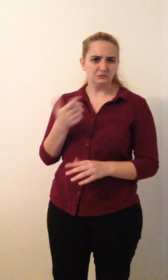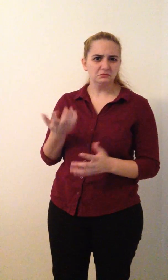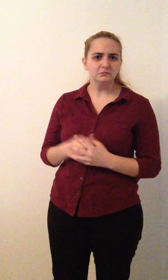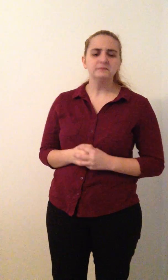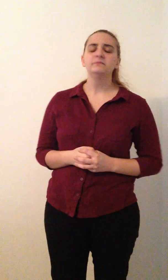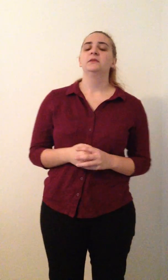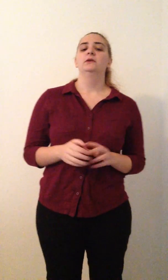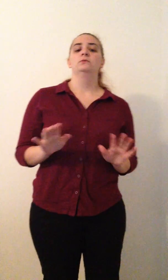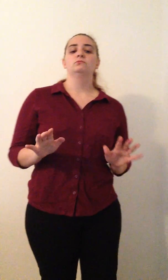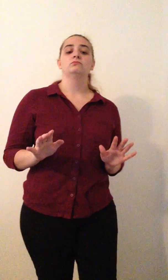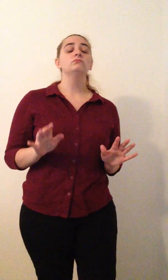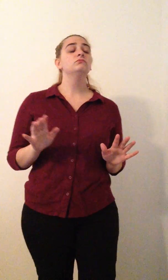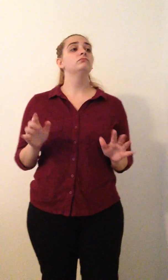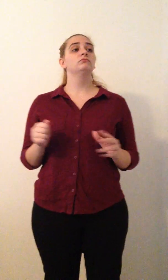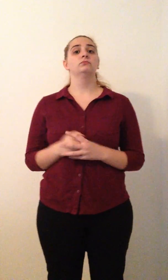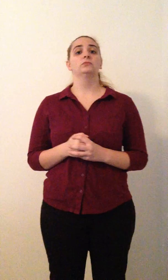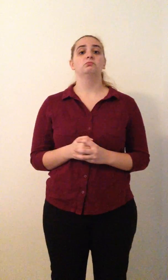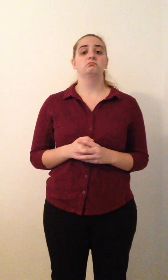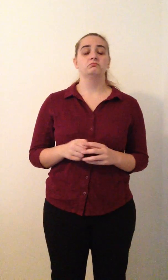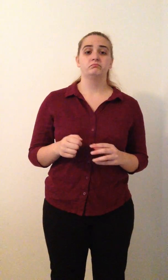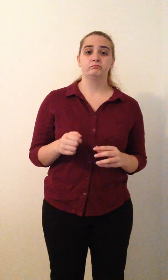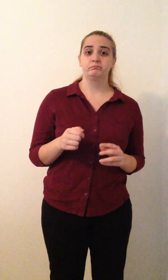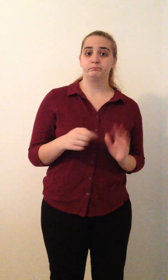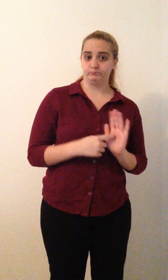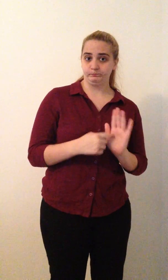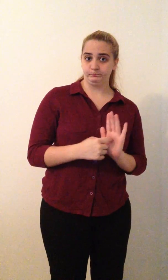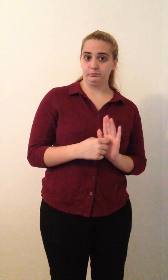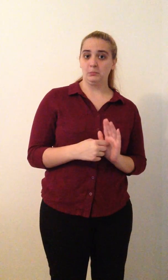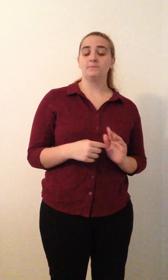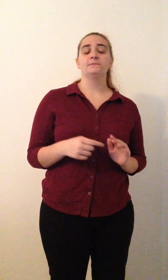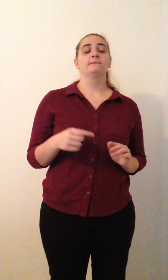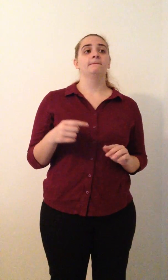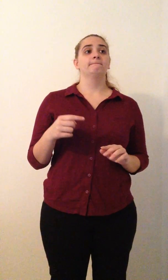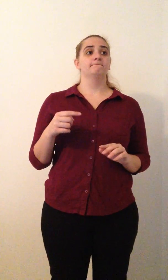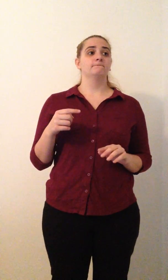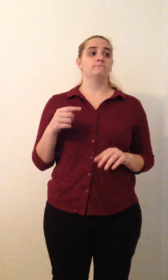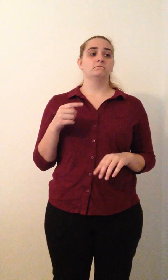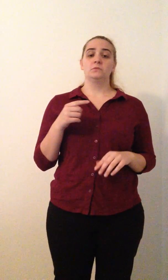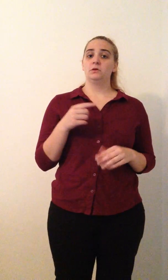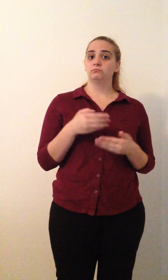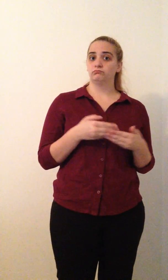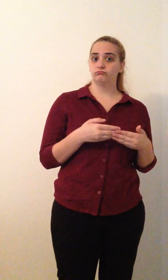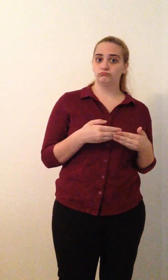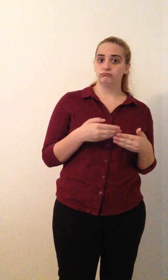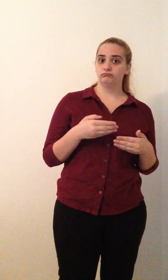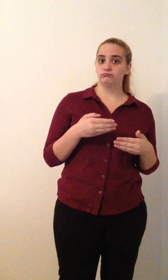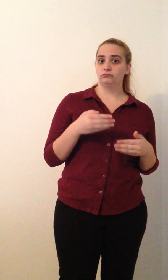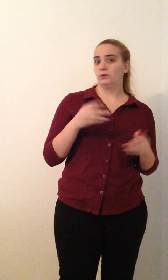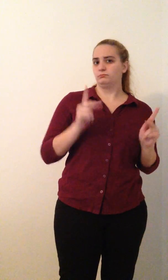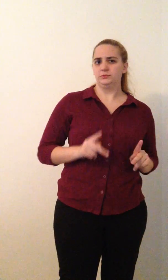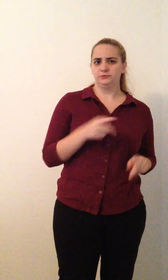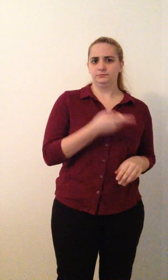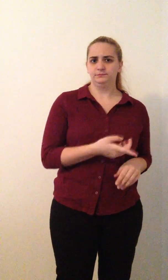avoidant. Chances are she wasn't getting her needs met from her partner, her husband, or boyfriend, whatever.